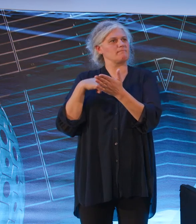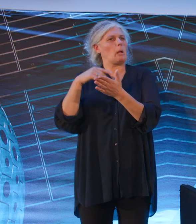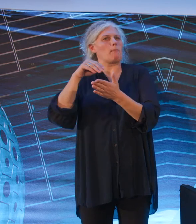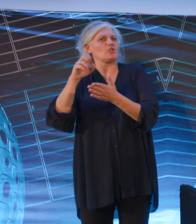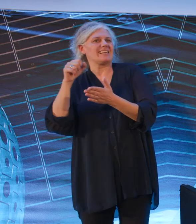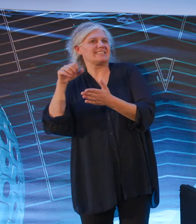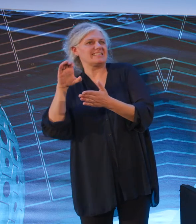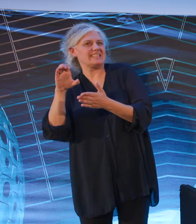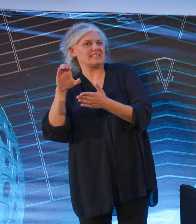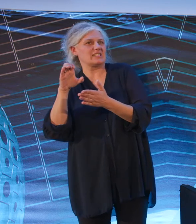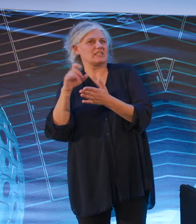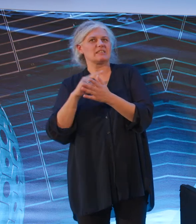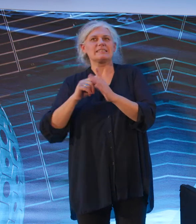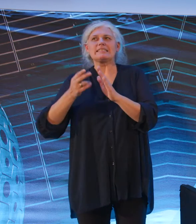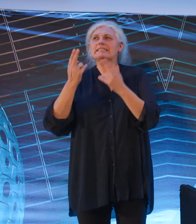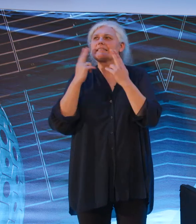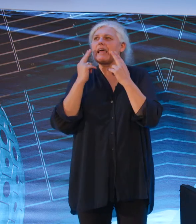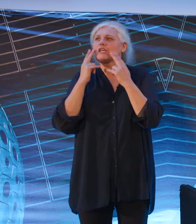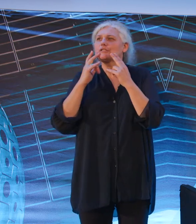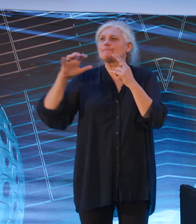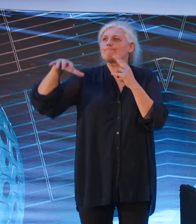monastic, cloistered nature of